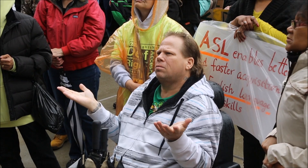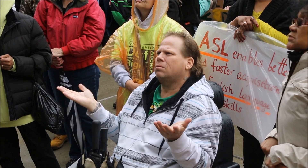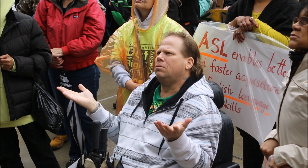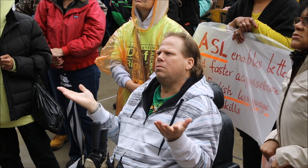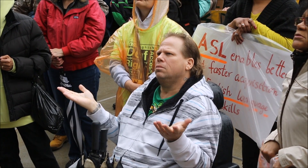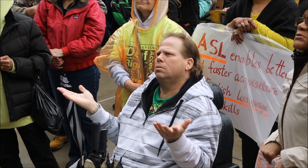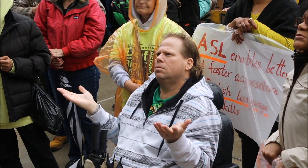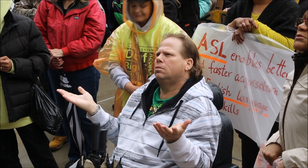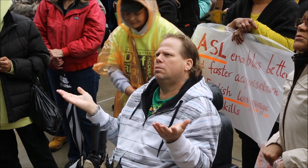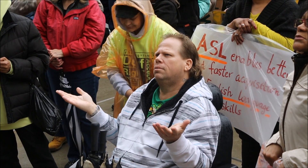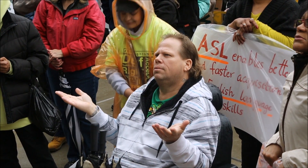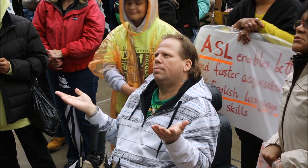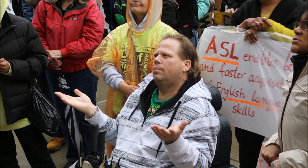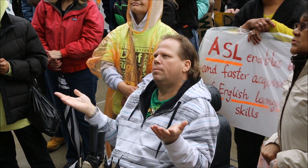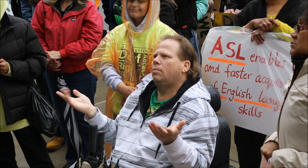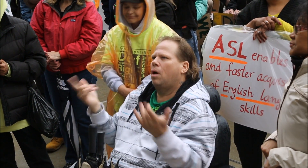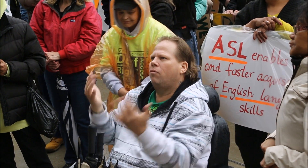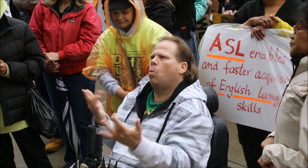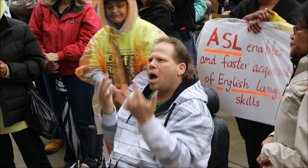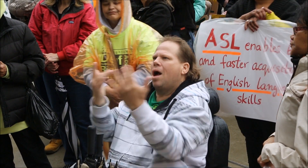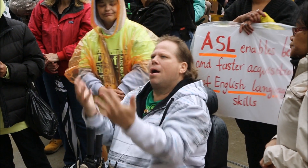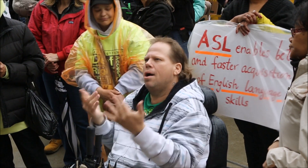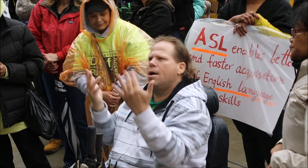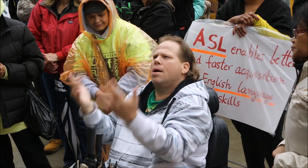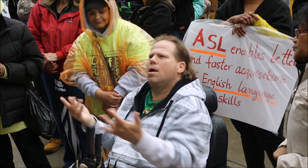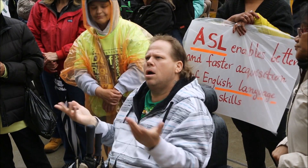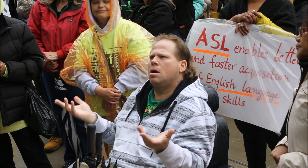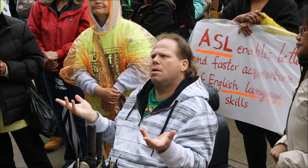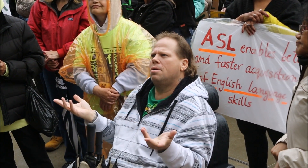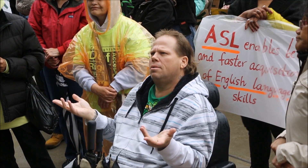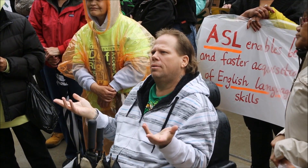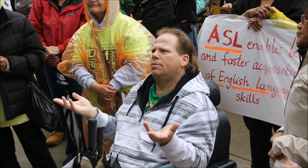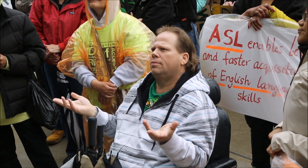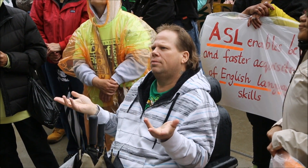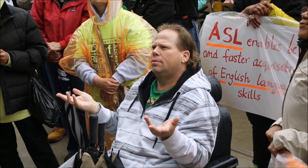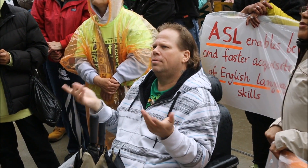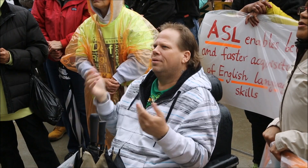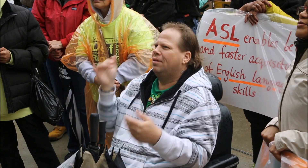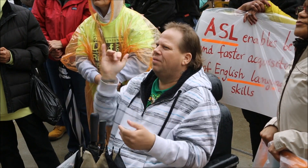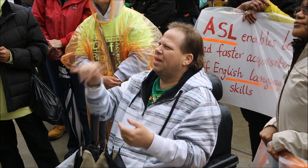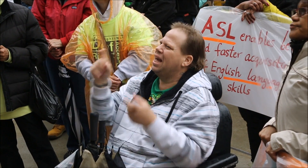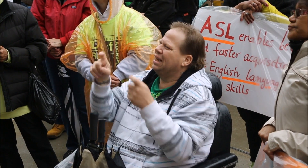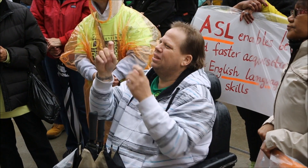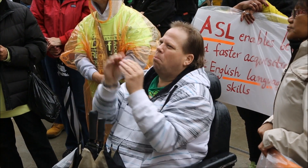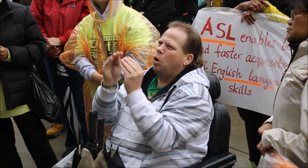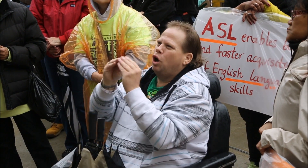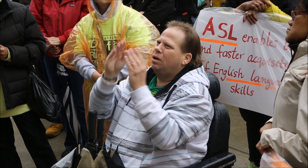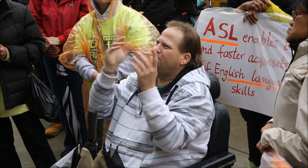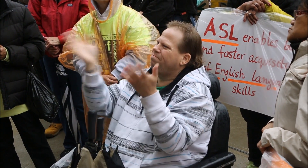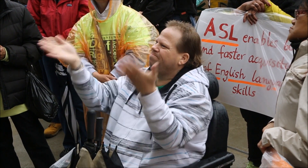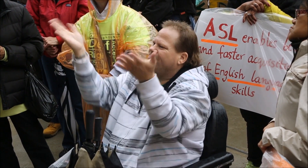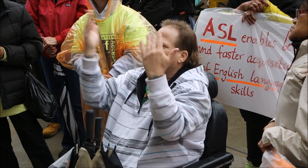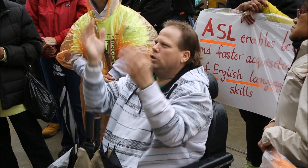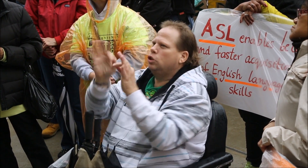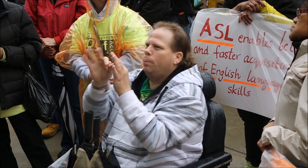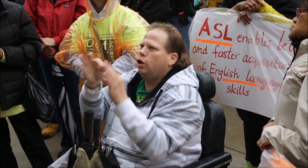I went home and I called a company that provides interpreting services. They never even got a request from the